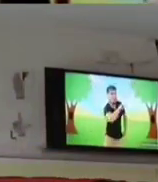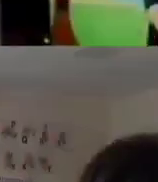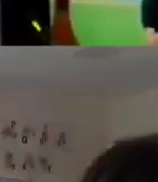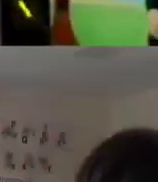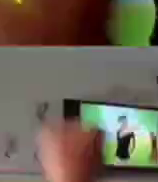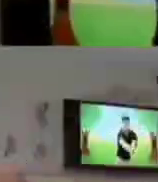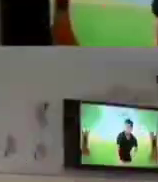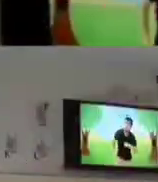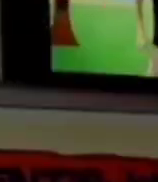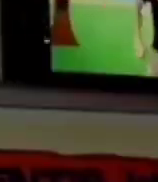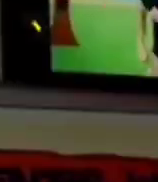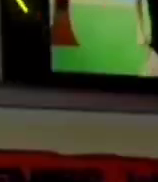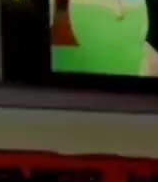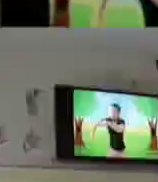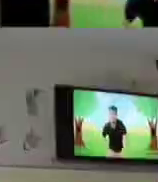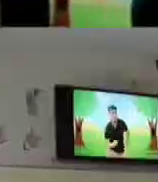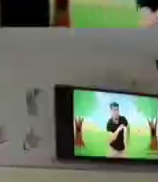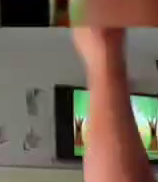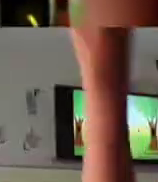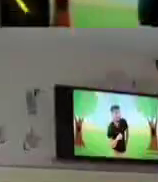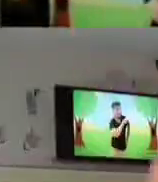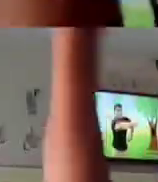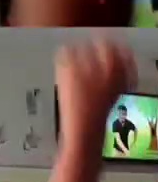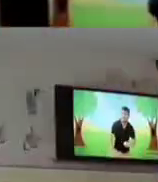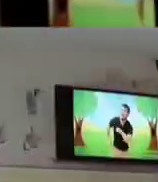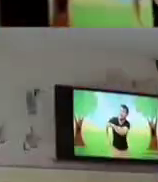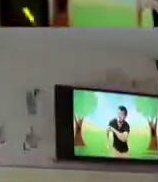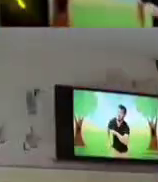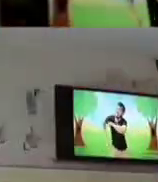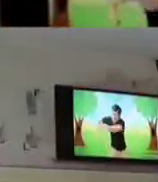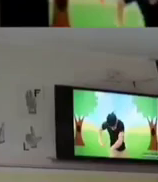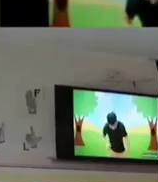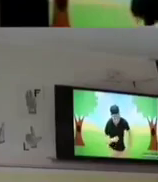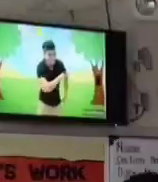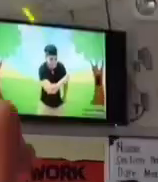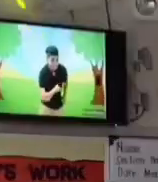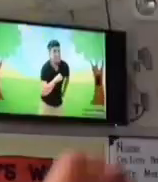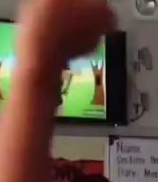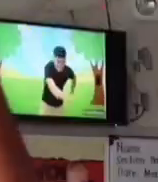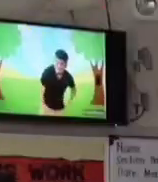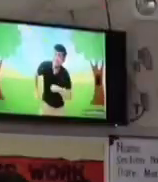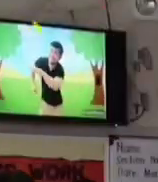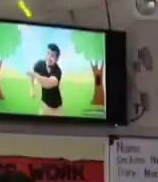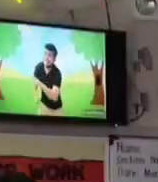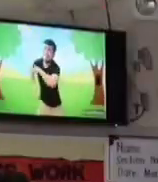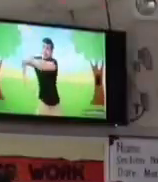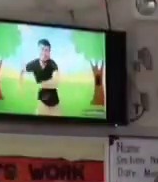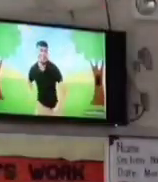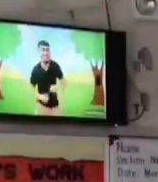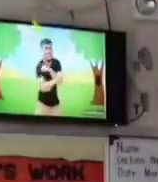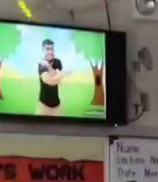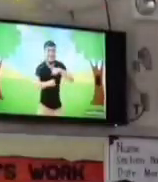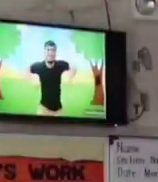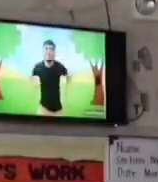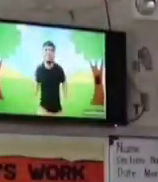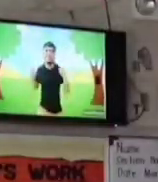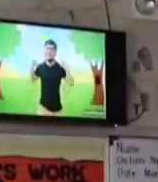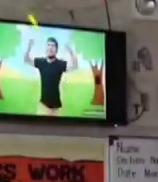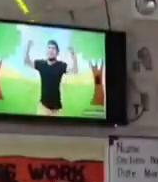Punch, punch, punch. Let's all punch. Punch, punch, punch. Have a hearty